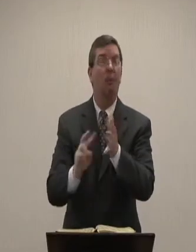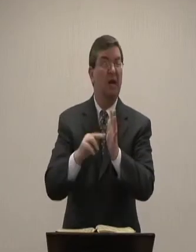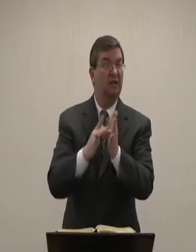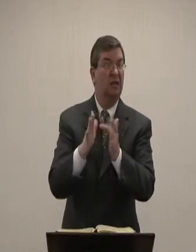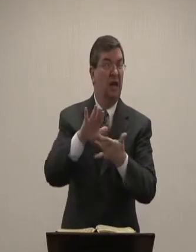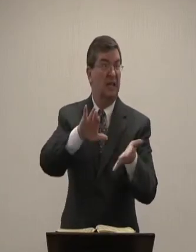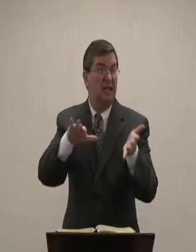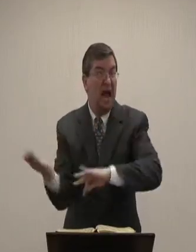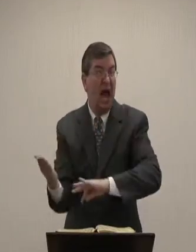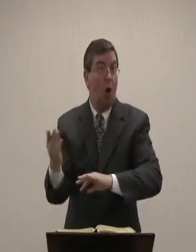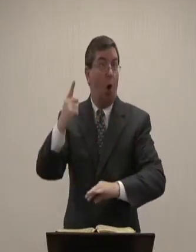amazement, where is Jesus?